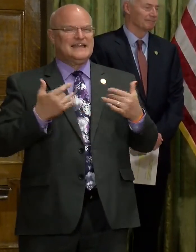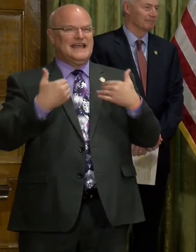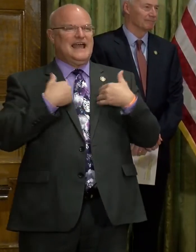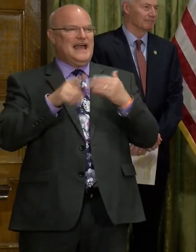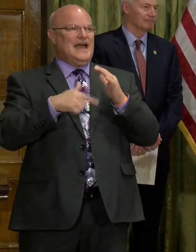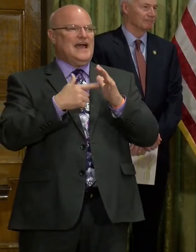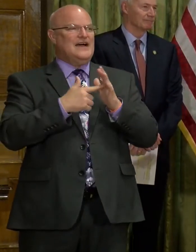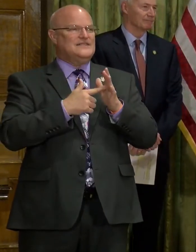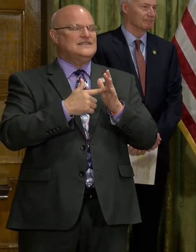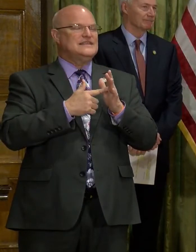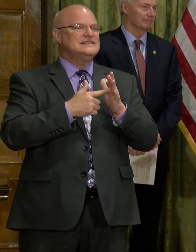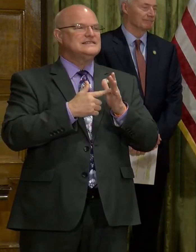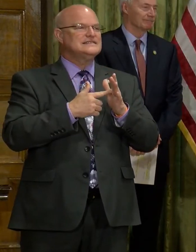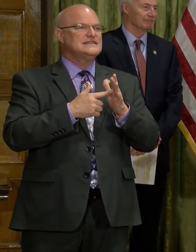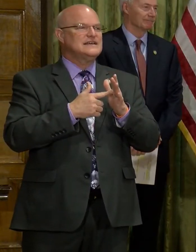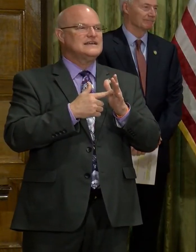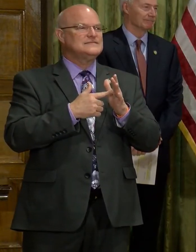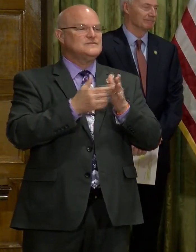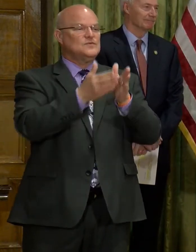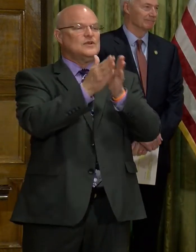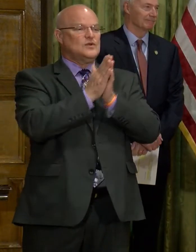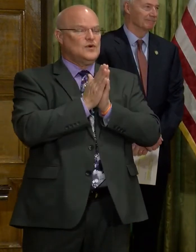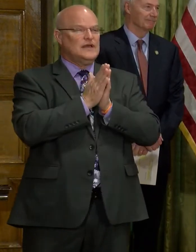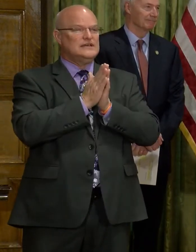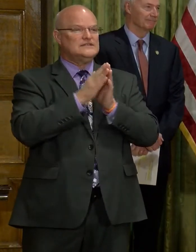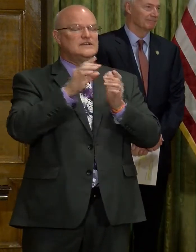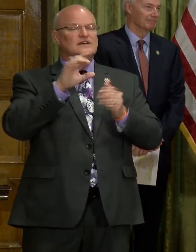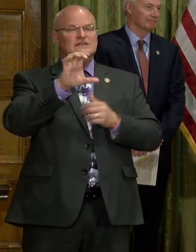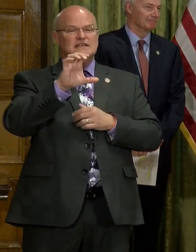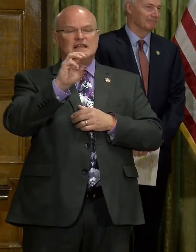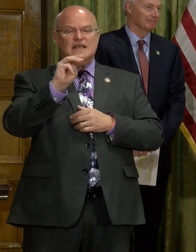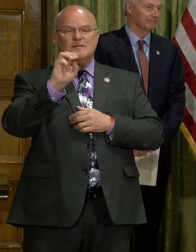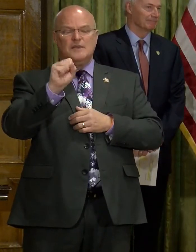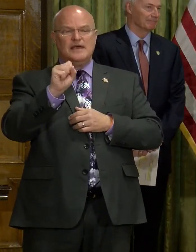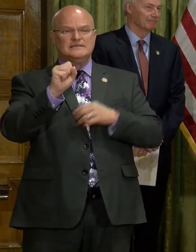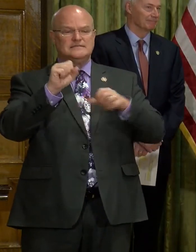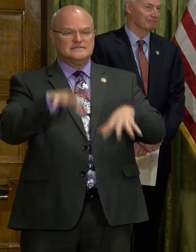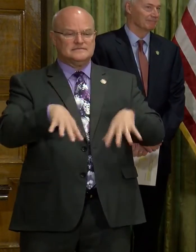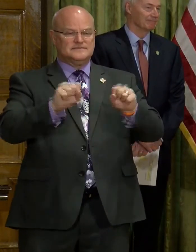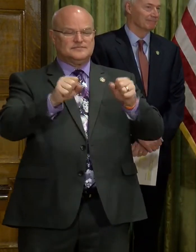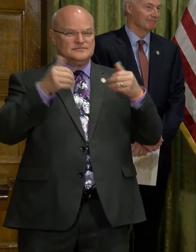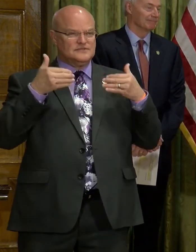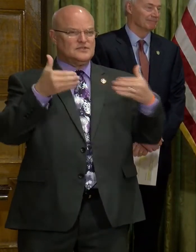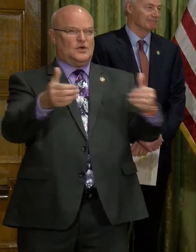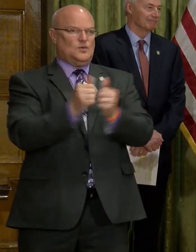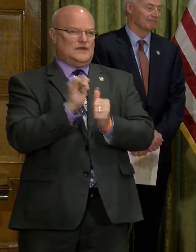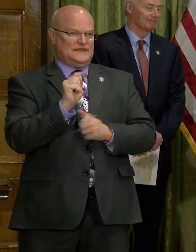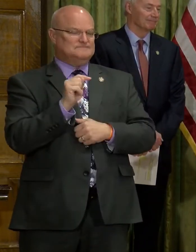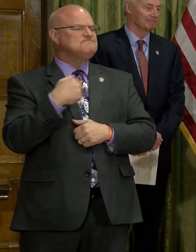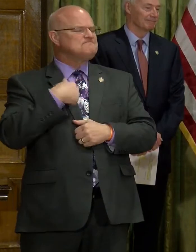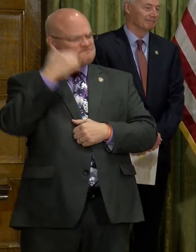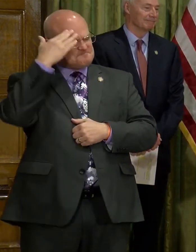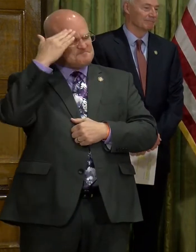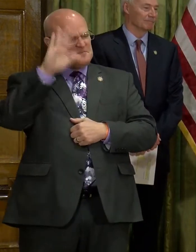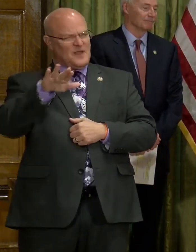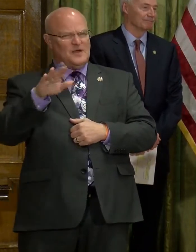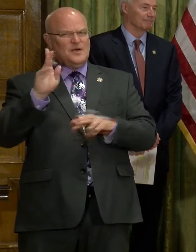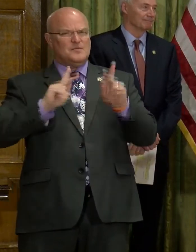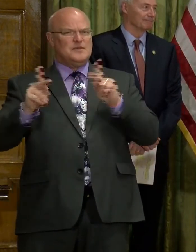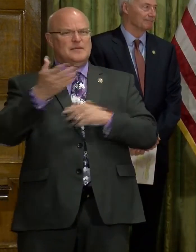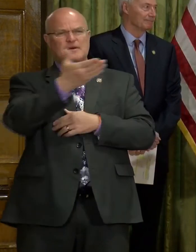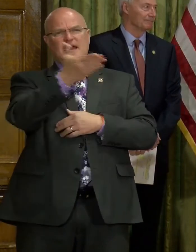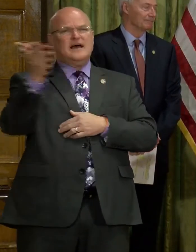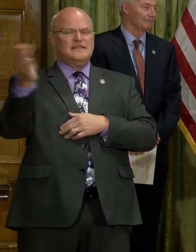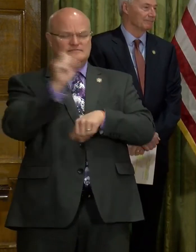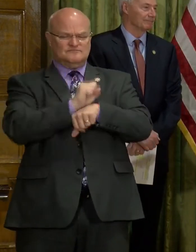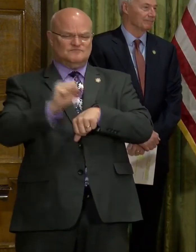have this piece of the request to CMS in the door and be able to get this underway. I know that all of those who are out there